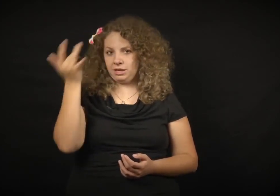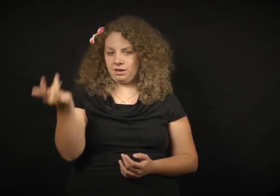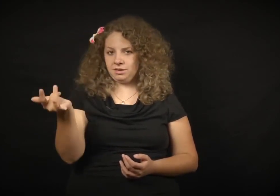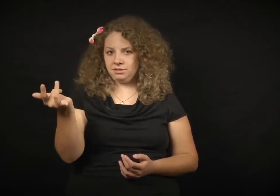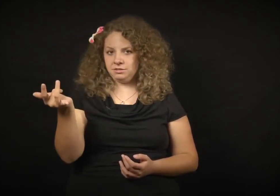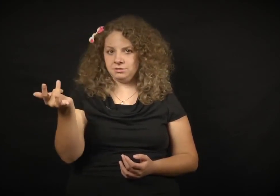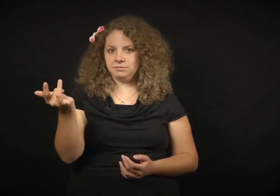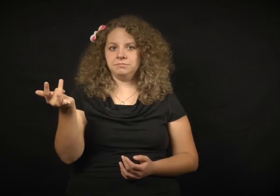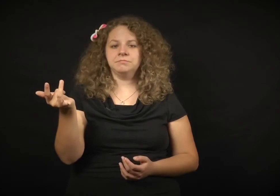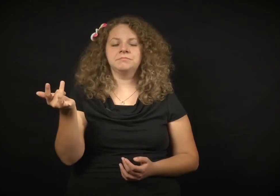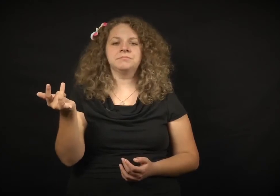Because